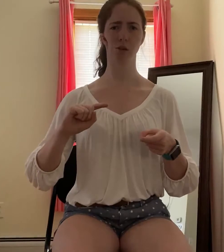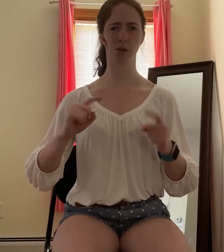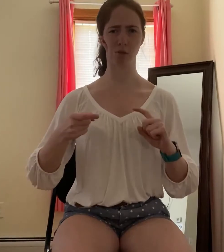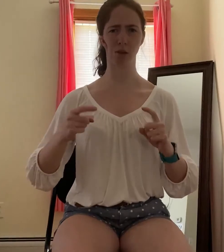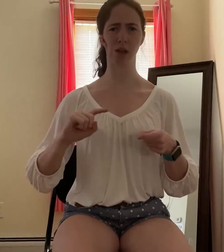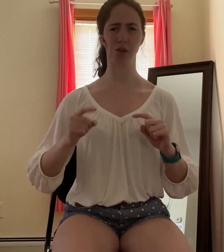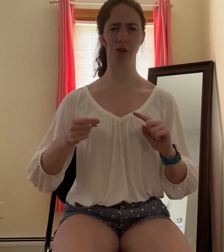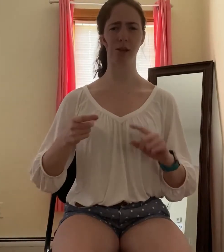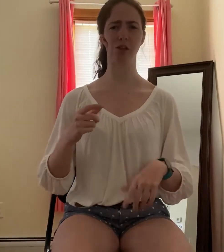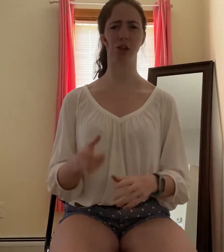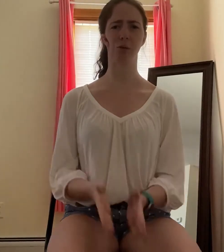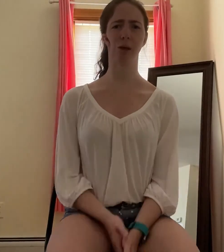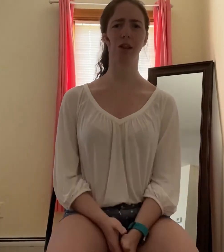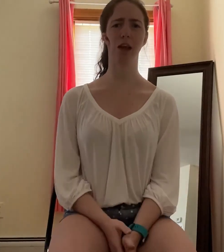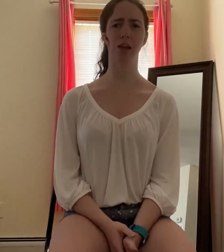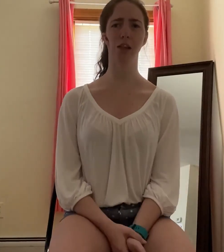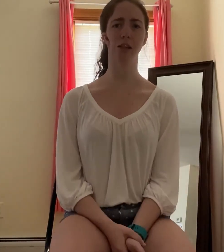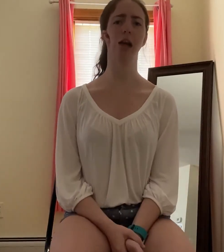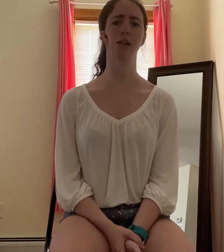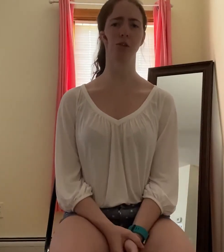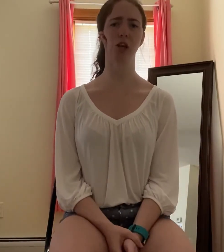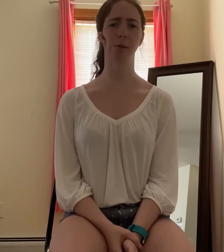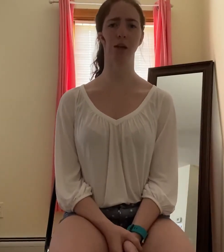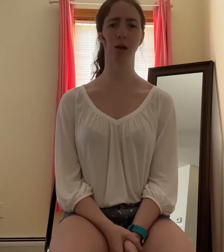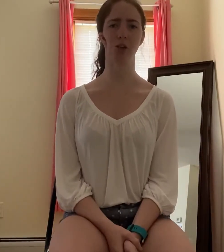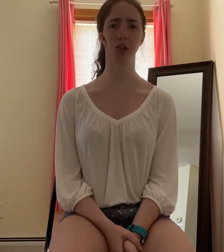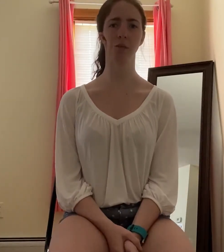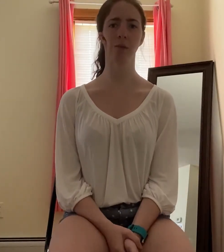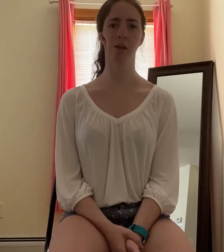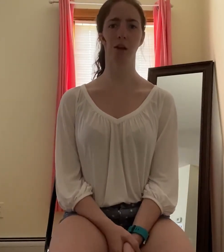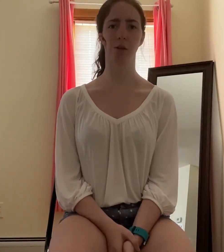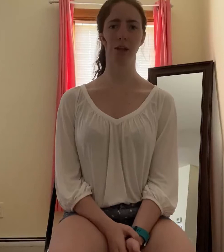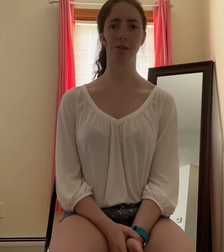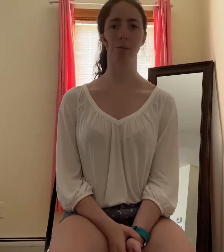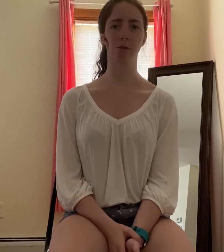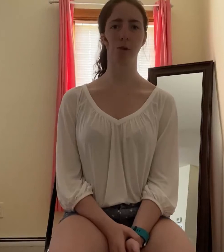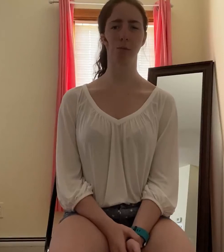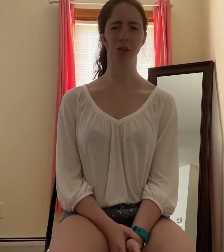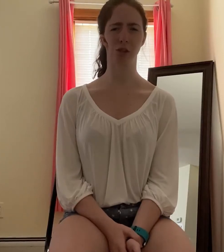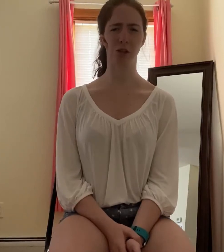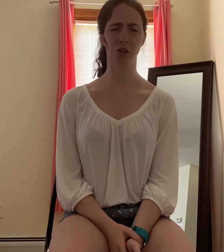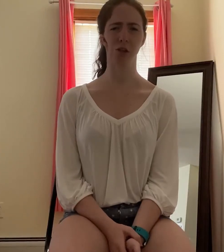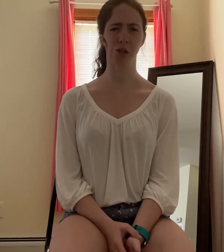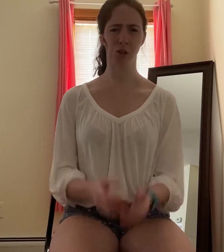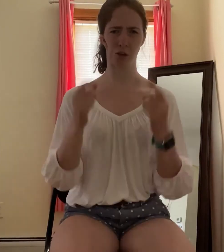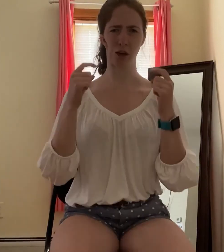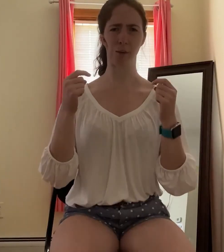So, and you just make sure with any of these signs, if you're trying to make it a question, like I've said before, make sure your eyebrows